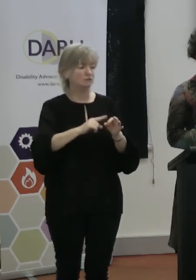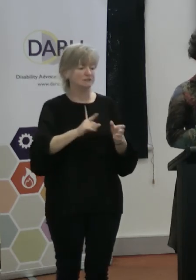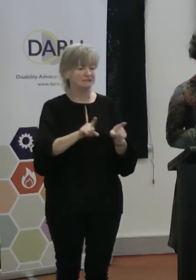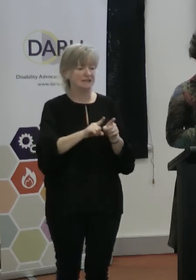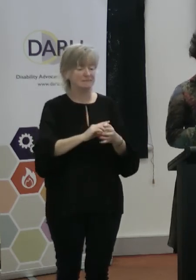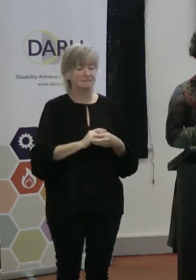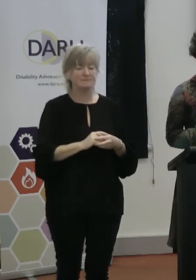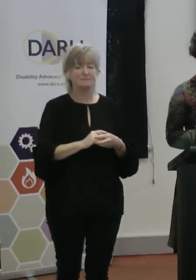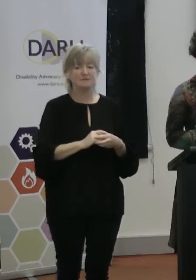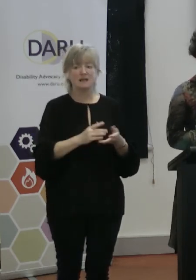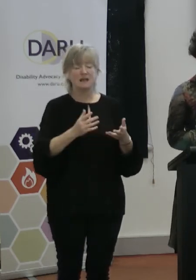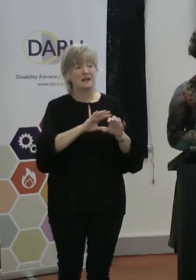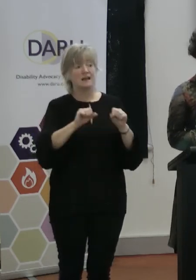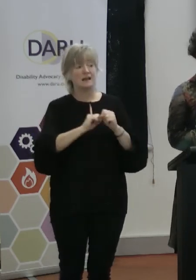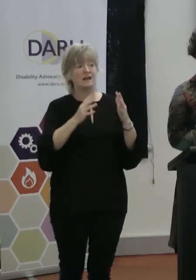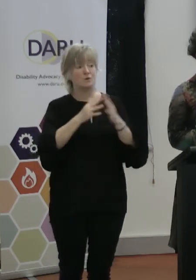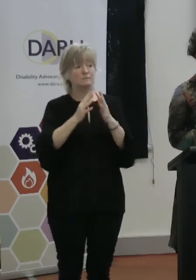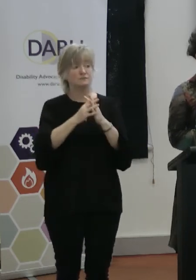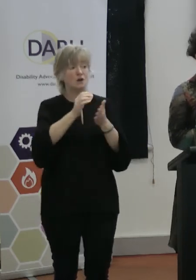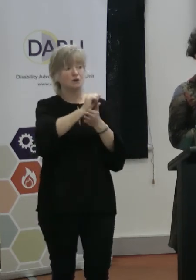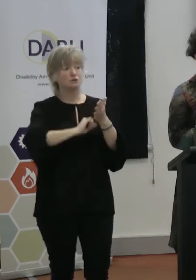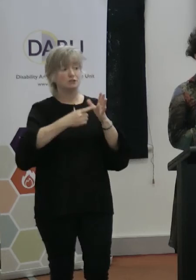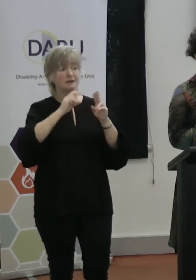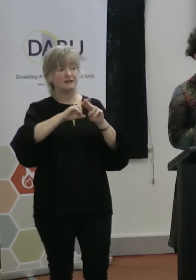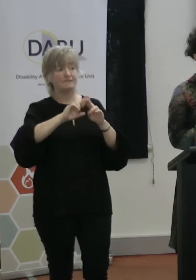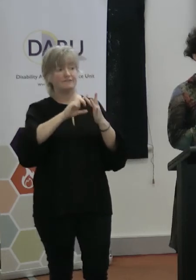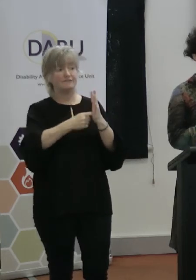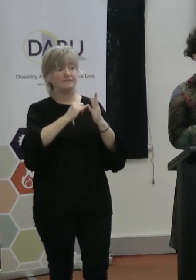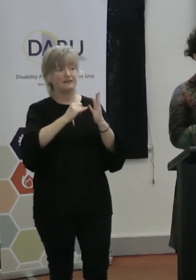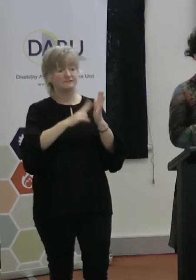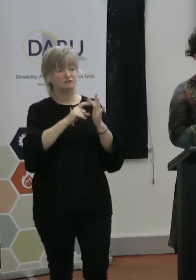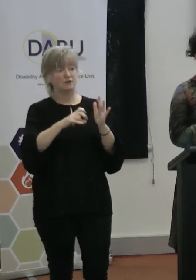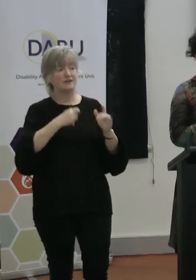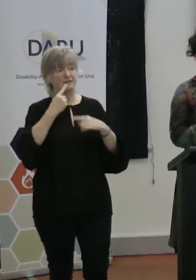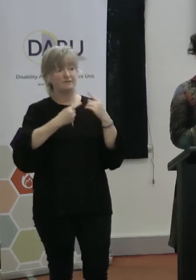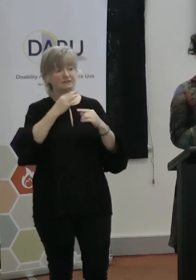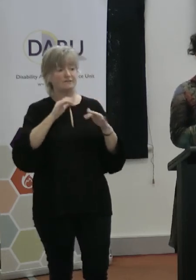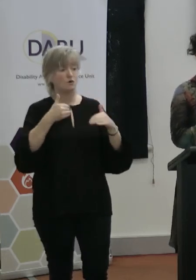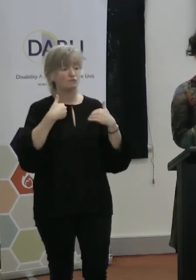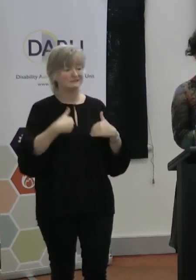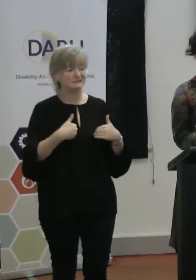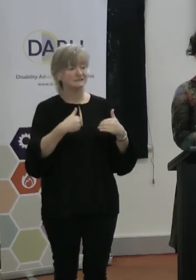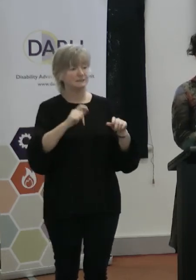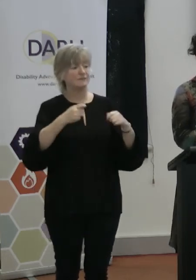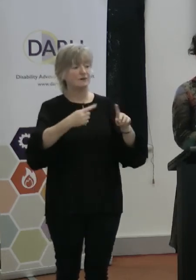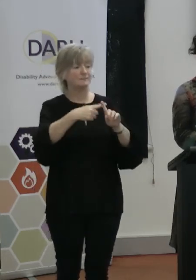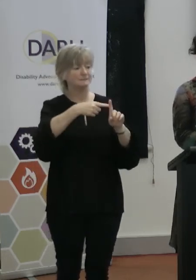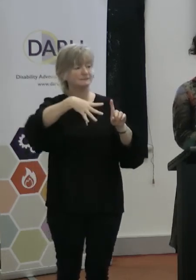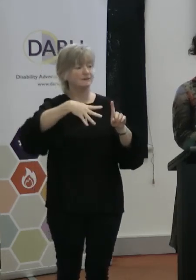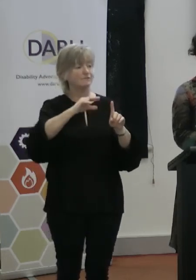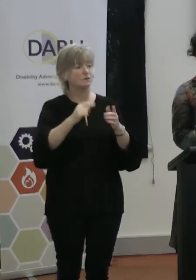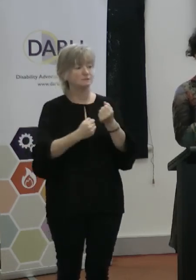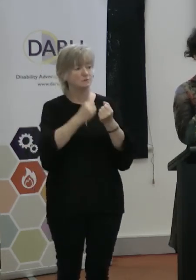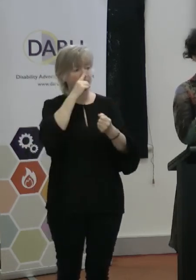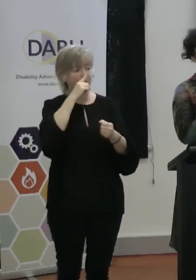our website, Consumer Affairs Victoria, has information for residents, providers, and specifically for